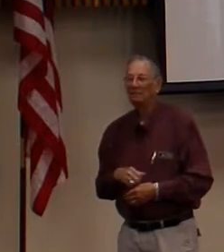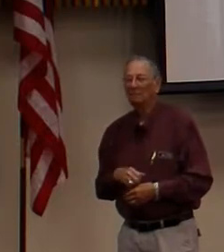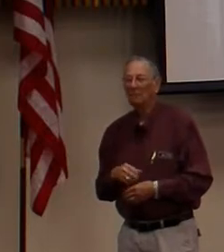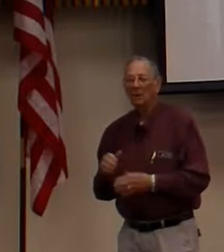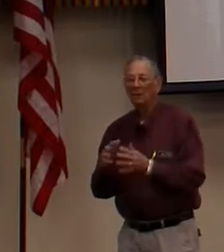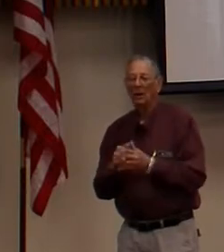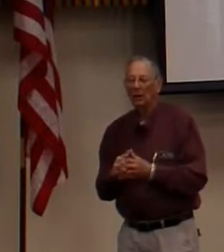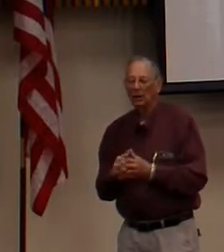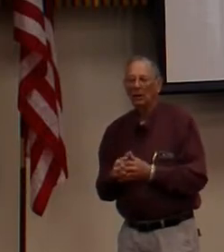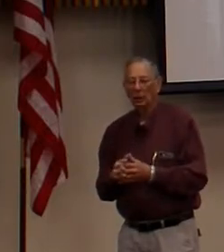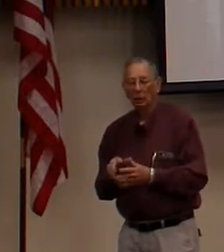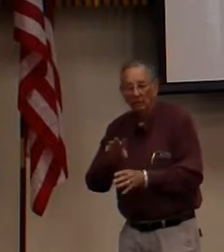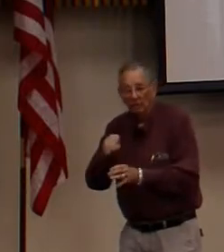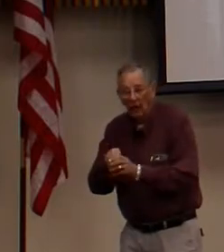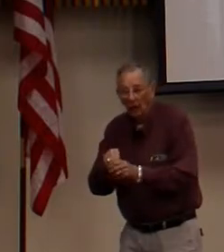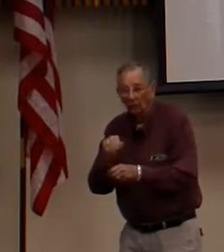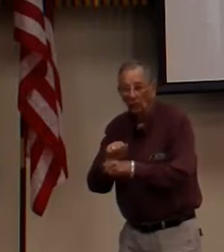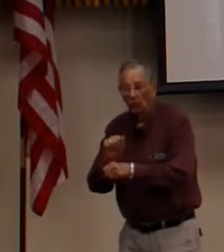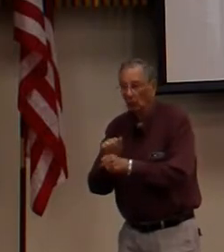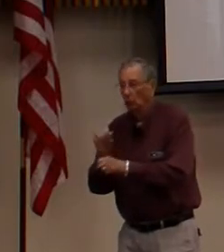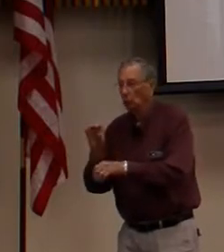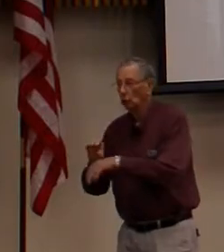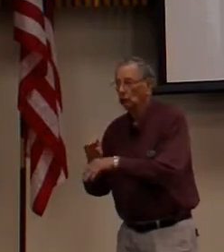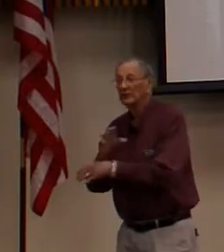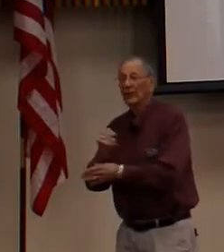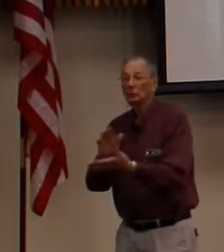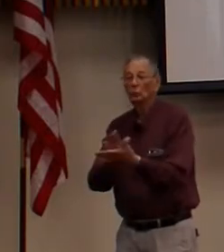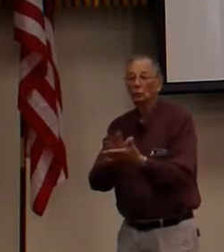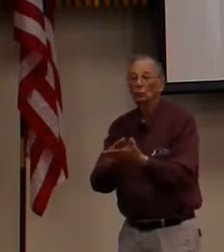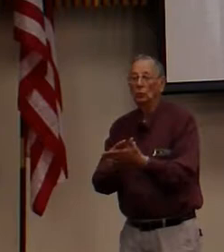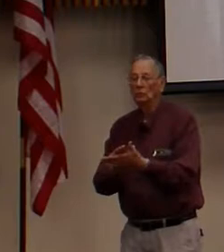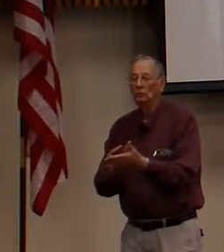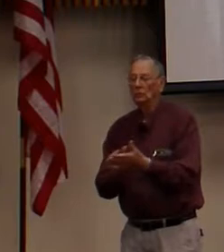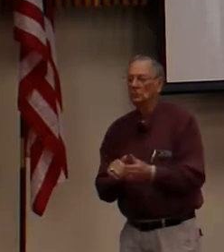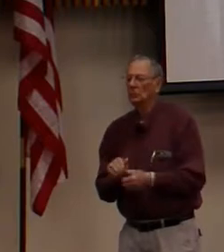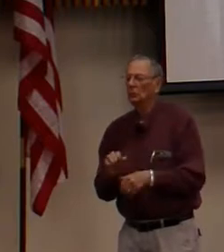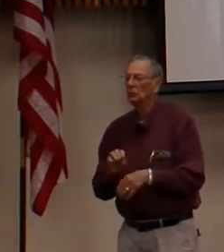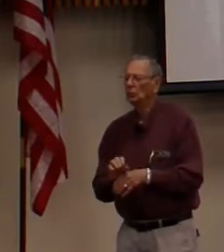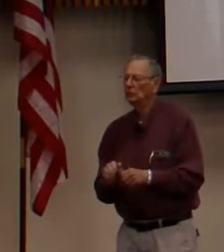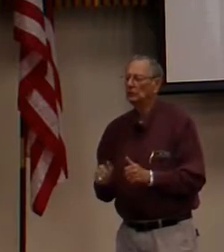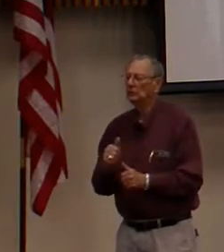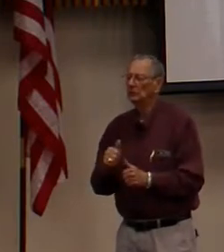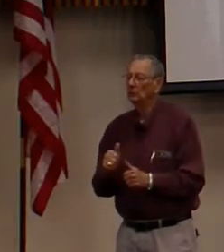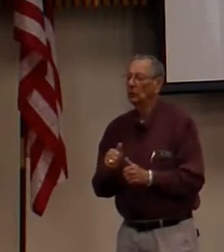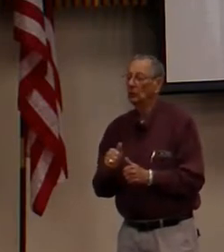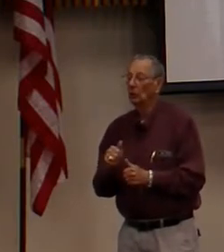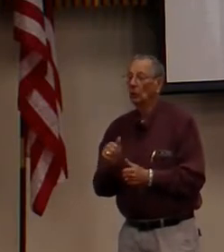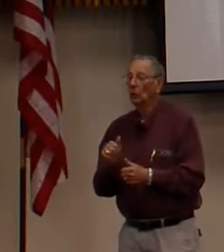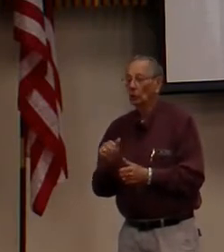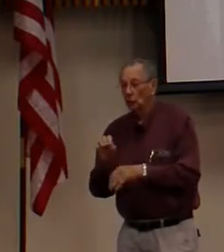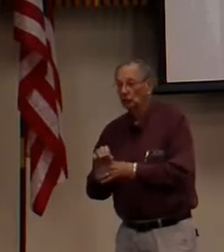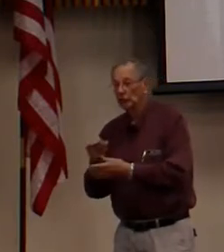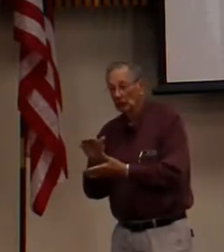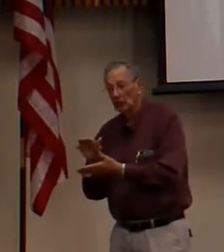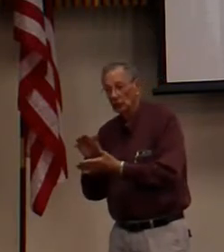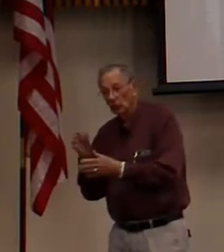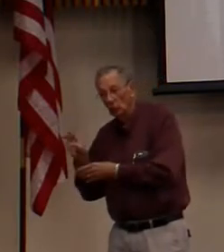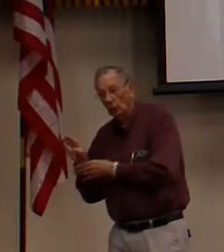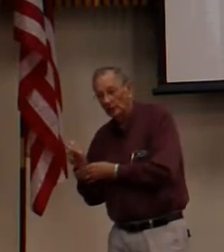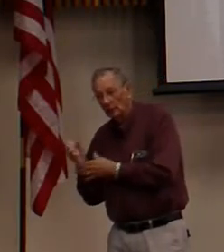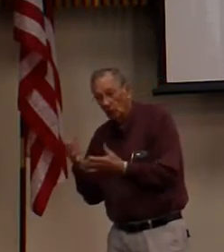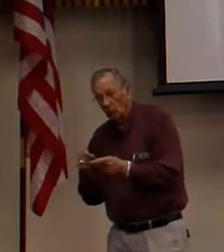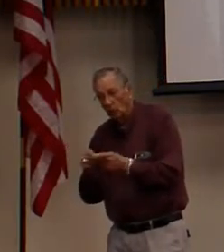with our schools primarily. And churches in the United States that want to do mission work and